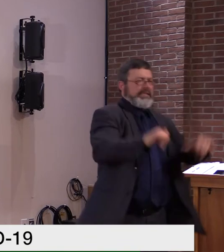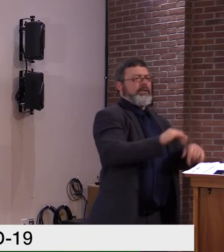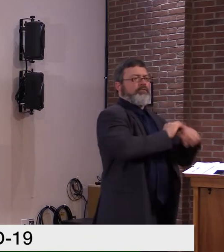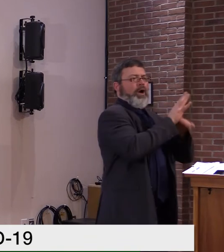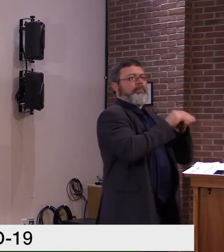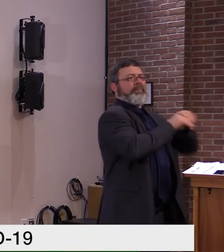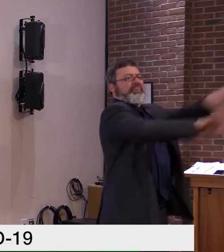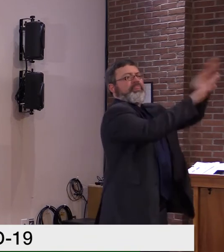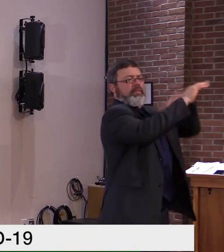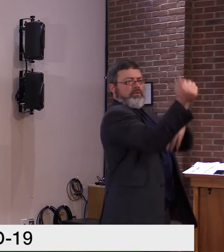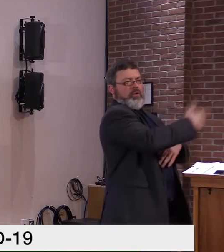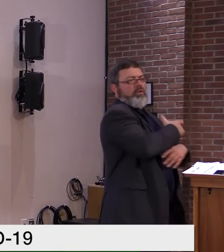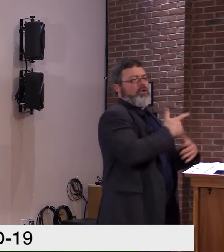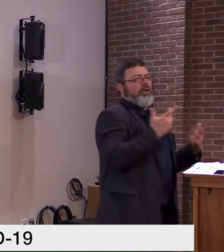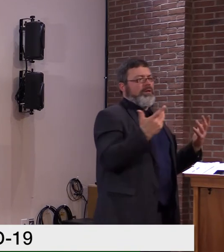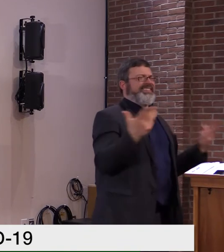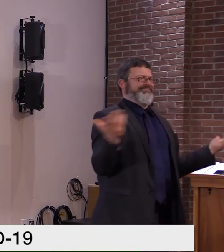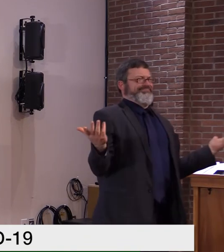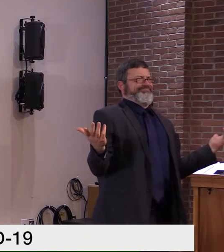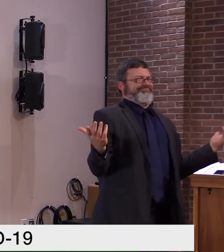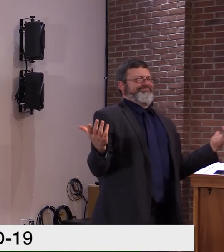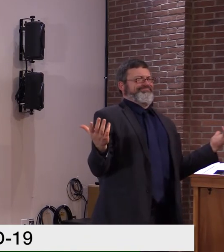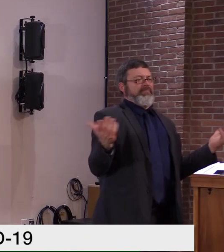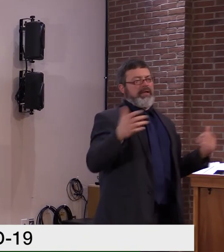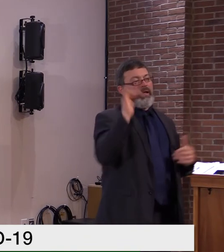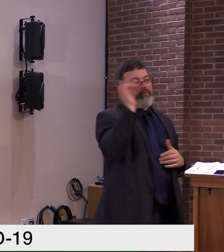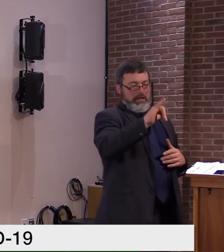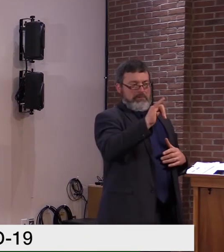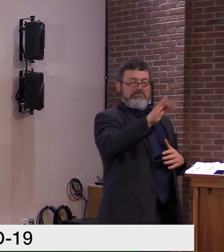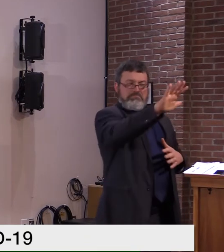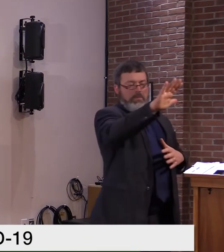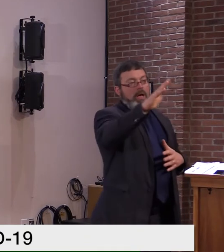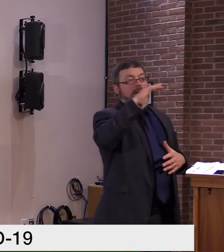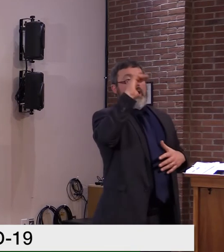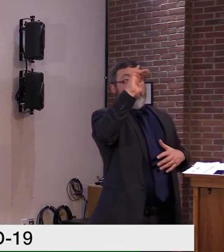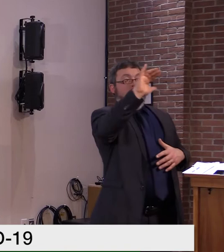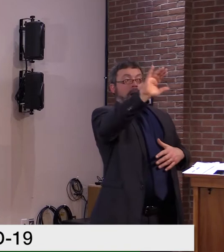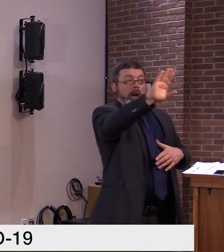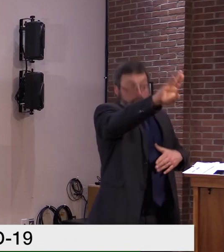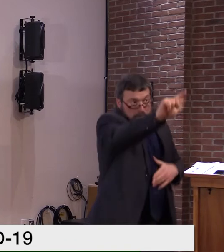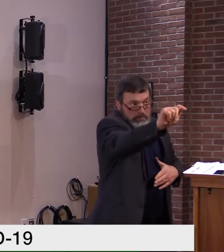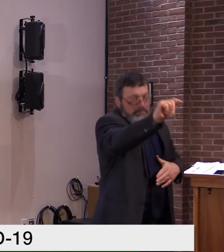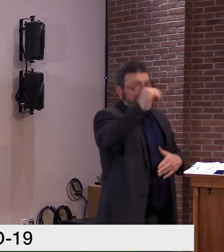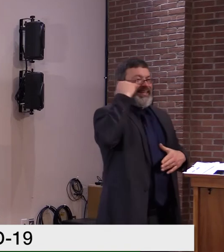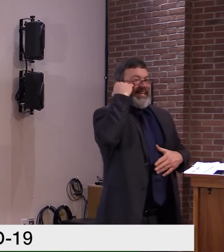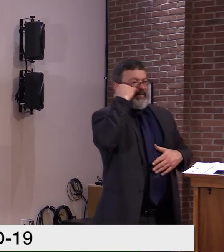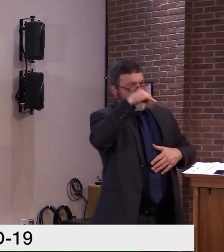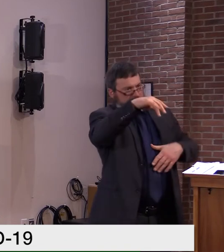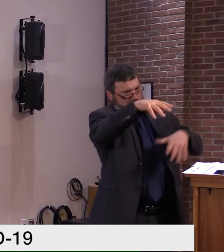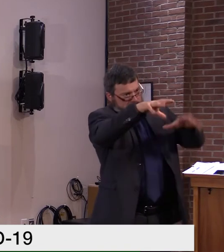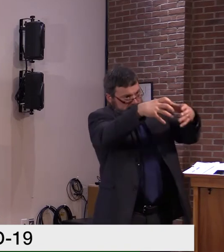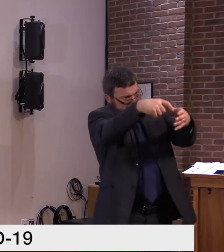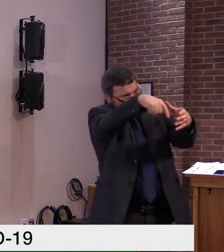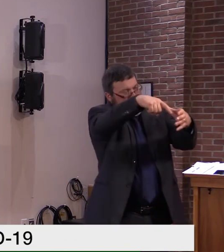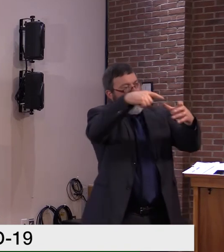you're outside. I would caution, because of people being so